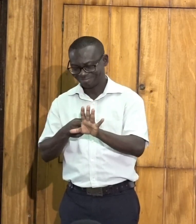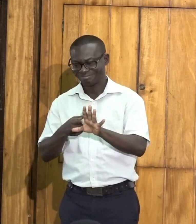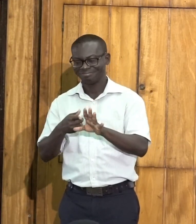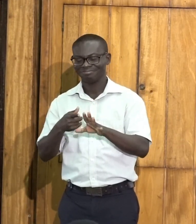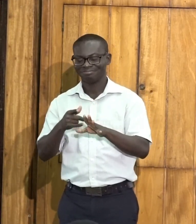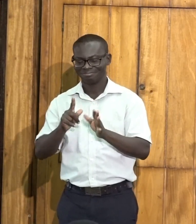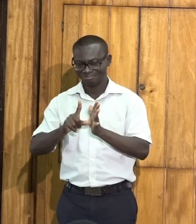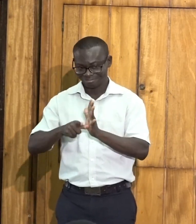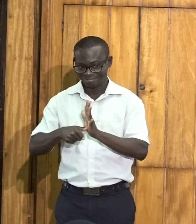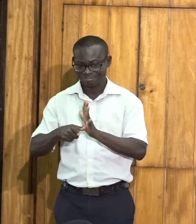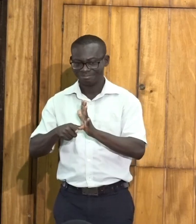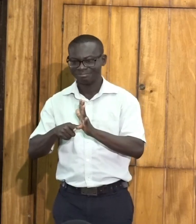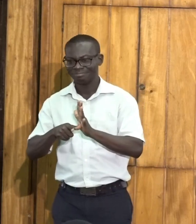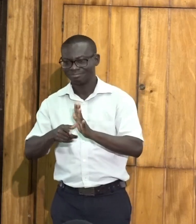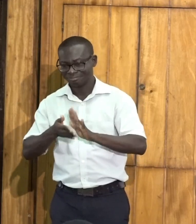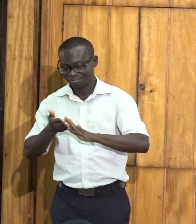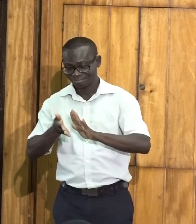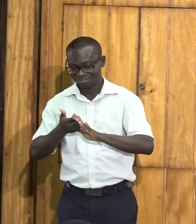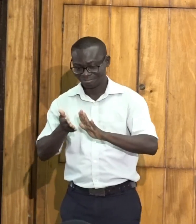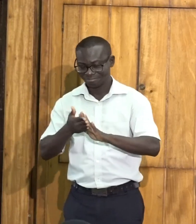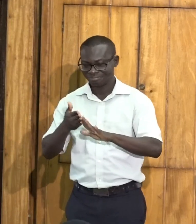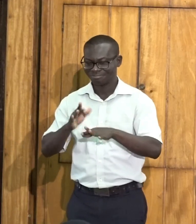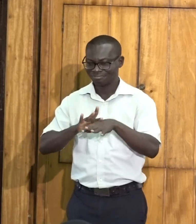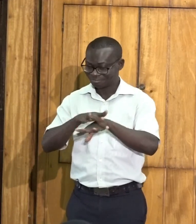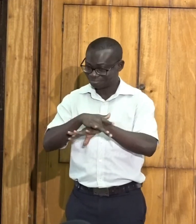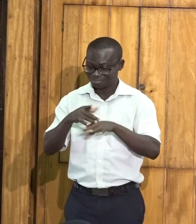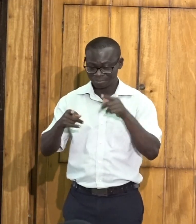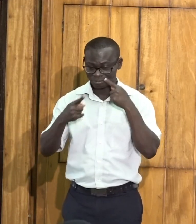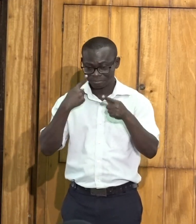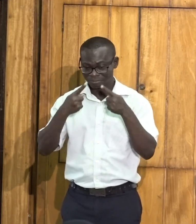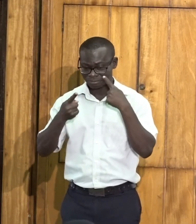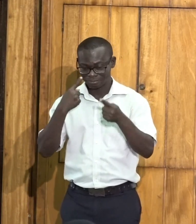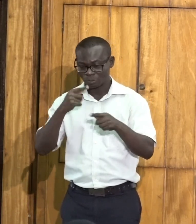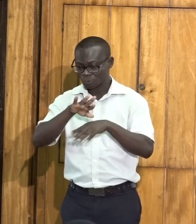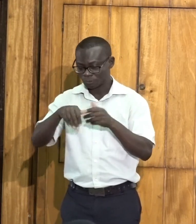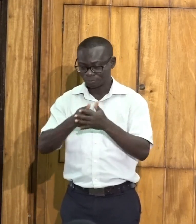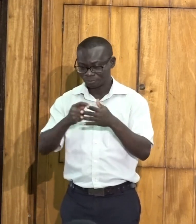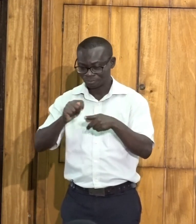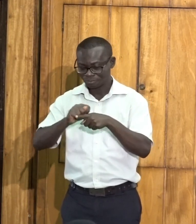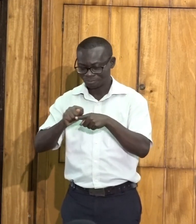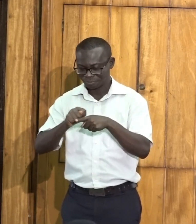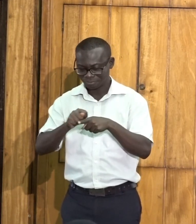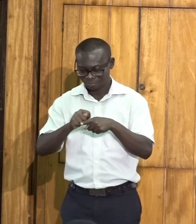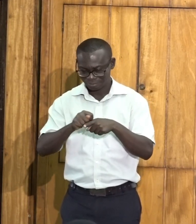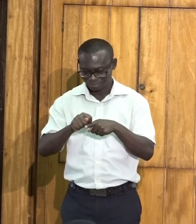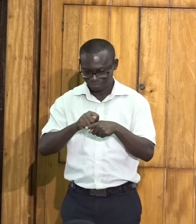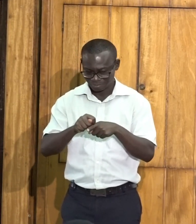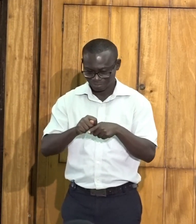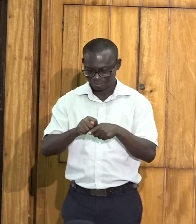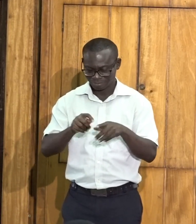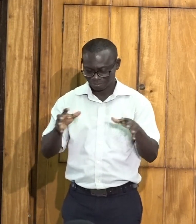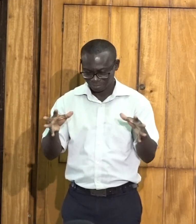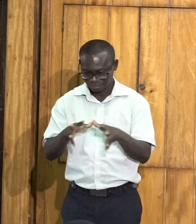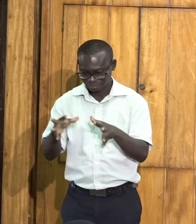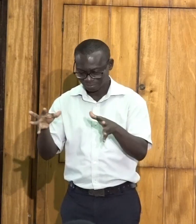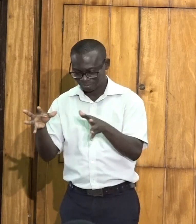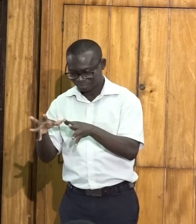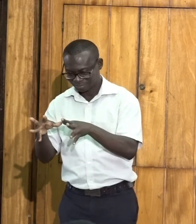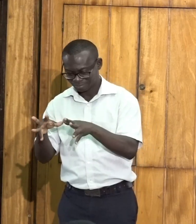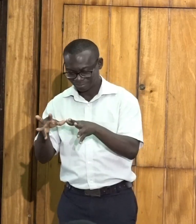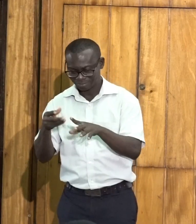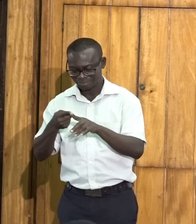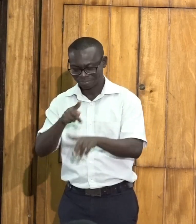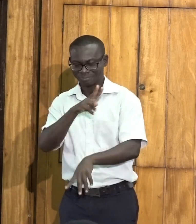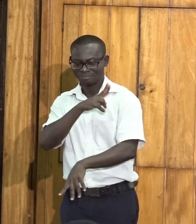later. But early things we are seeing is all these trainings of many staff at health